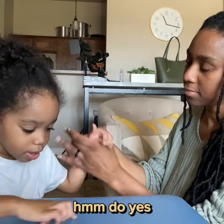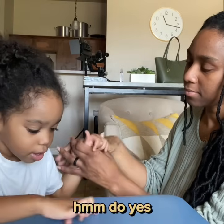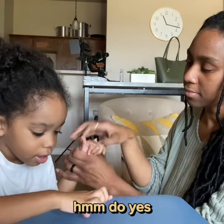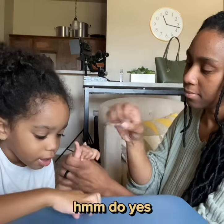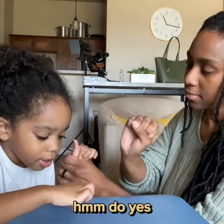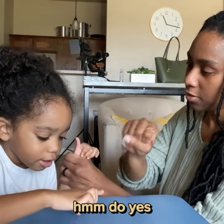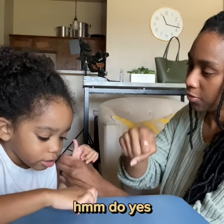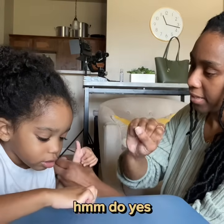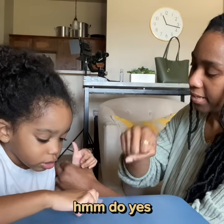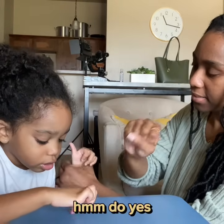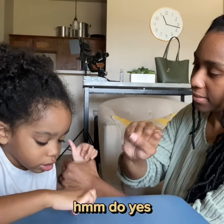Hmm? You do yes?